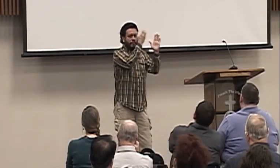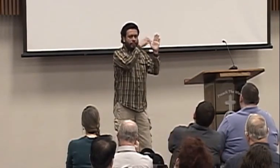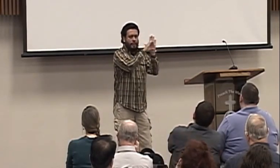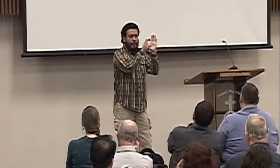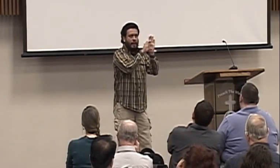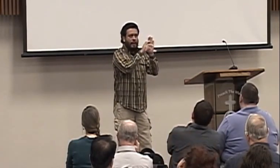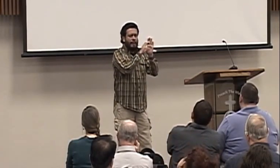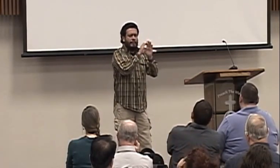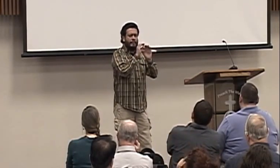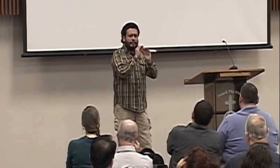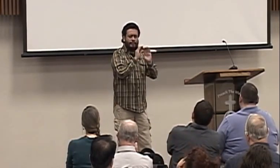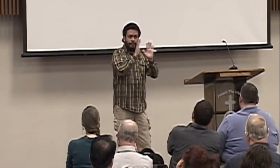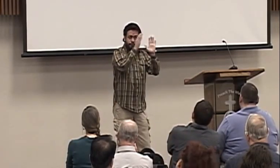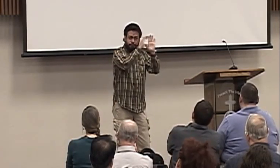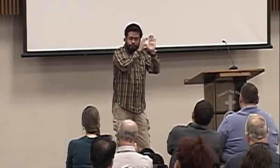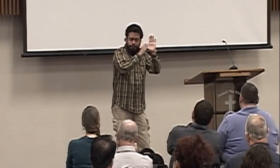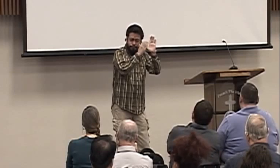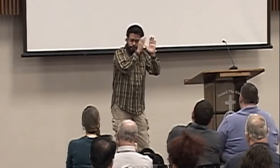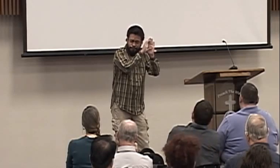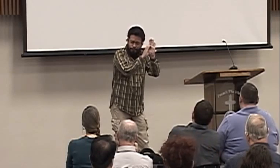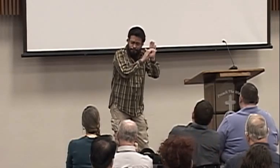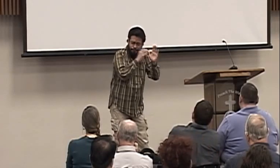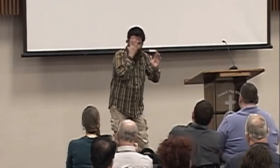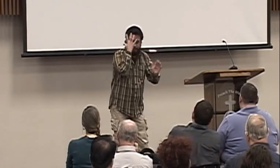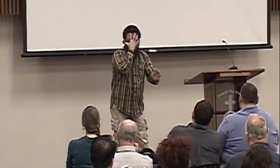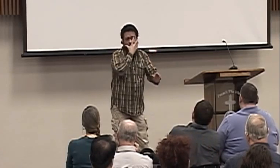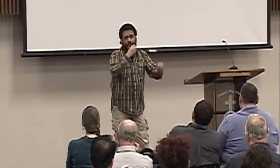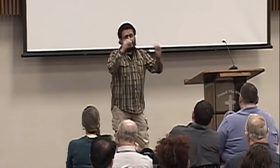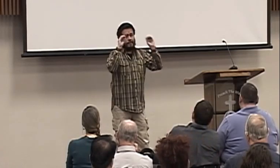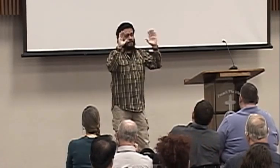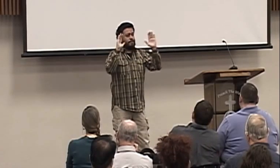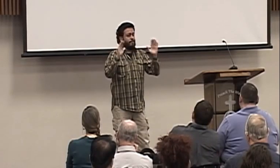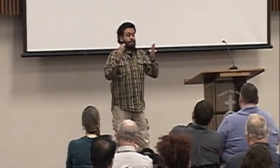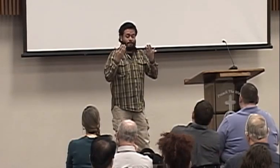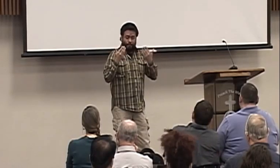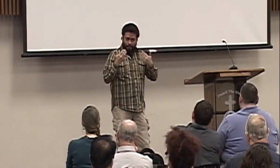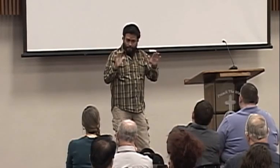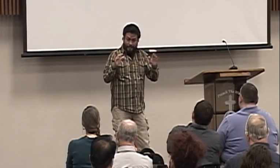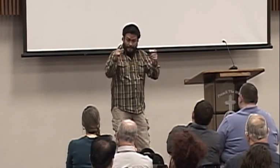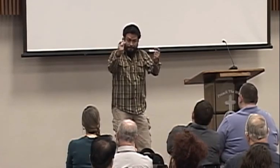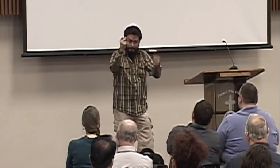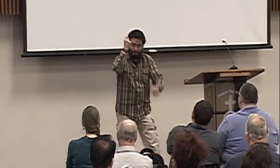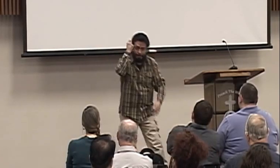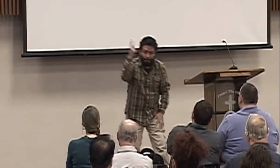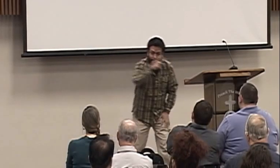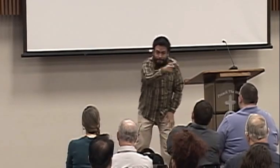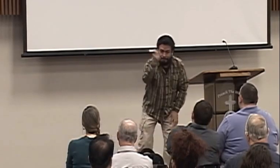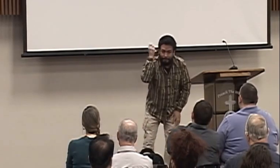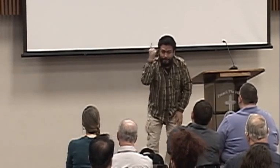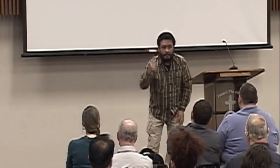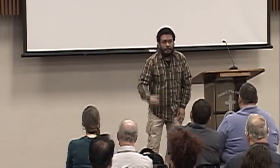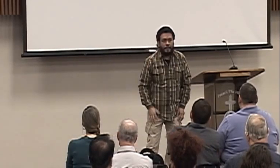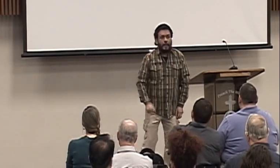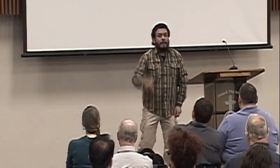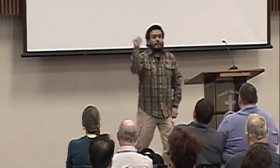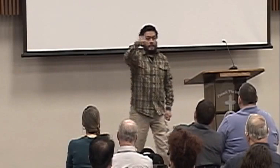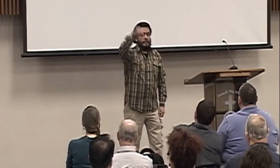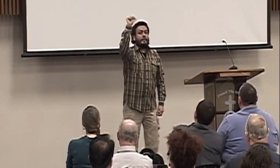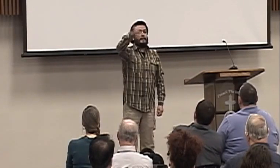in all the different pictures. And as they saw the different pictures, everything, they began to understand. Yeah,